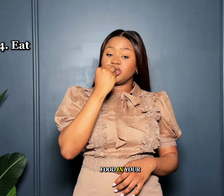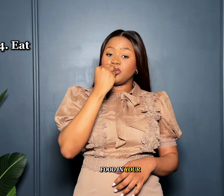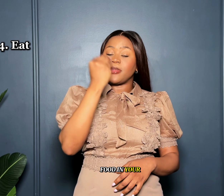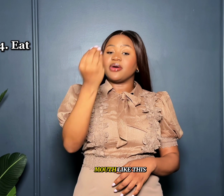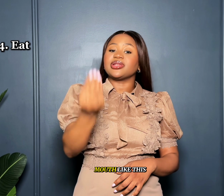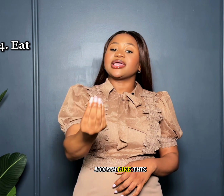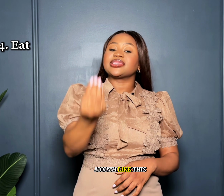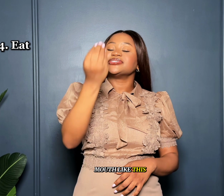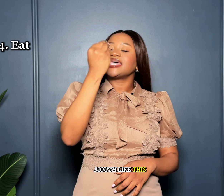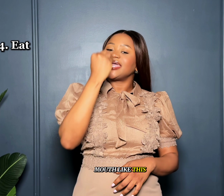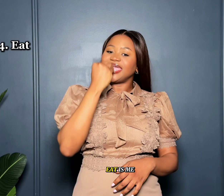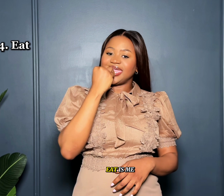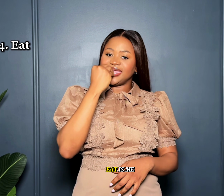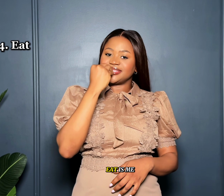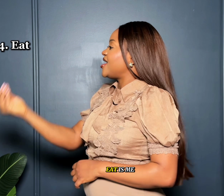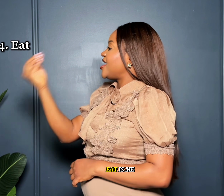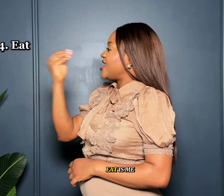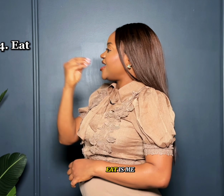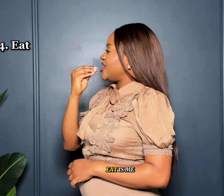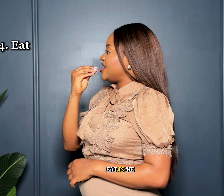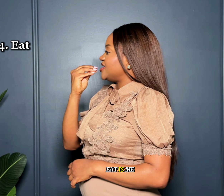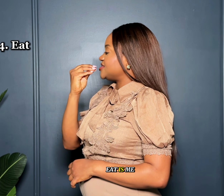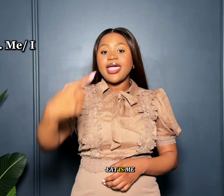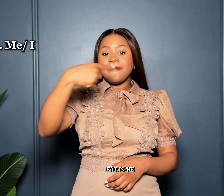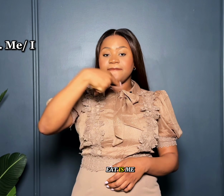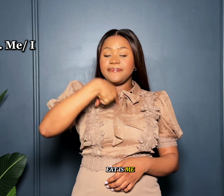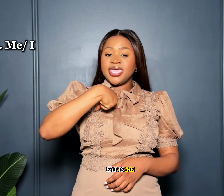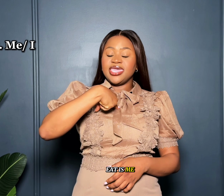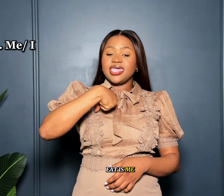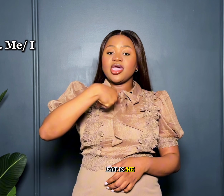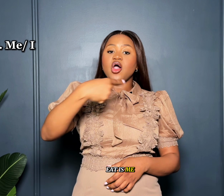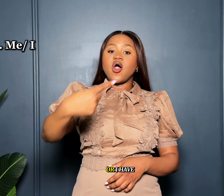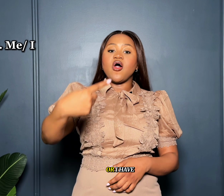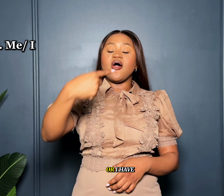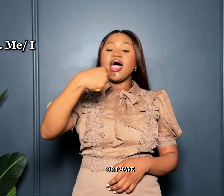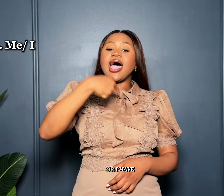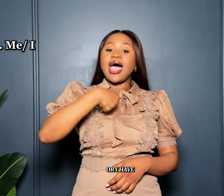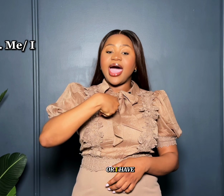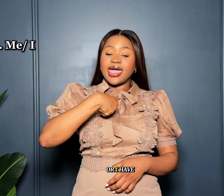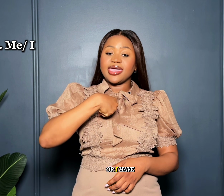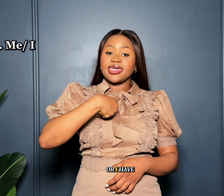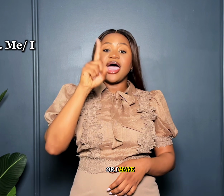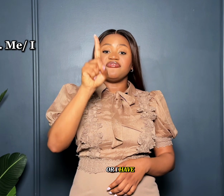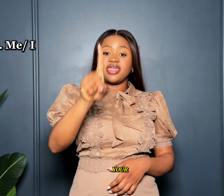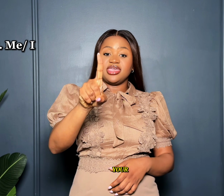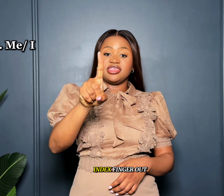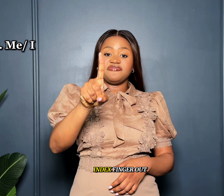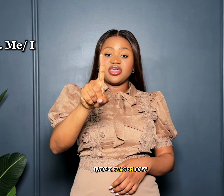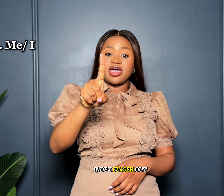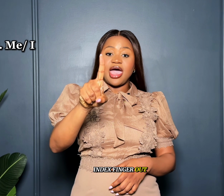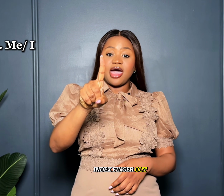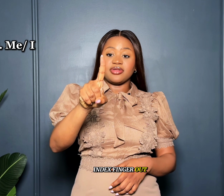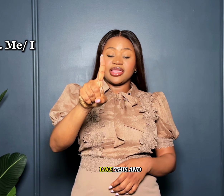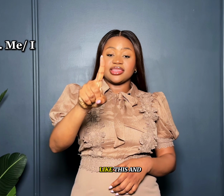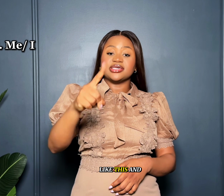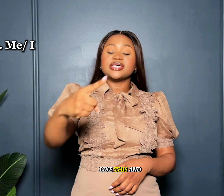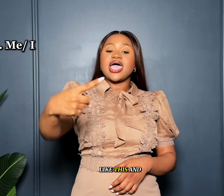your mouth like this. Eat. Eat. Me or I. Have your index finger out like this, and